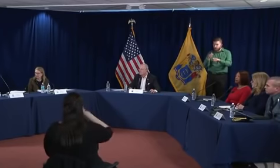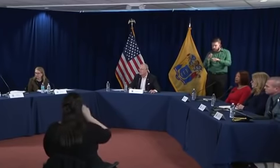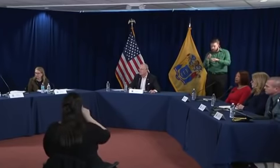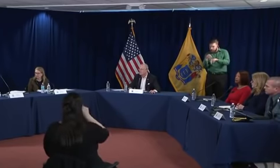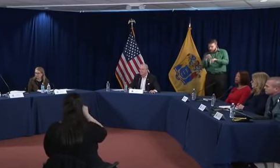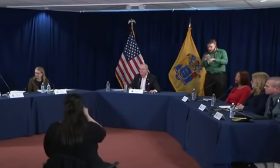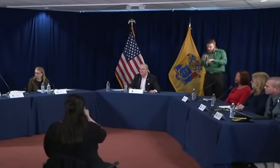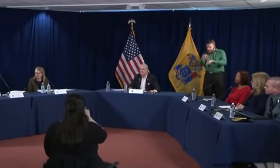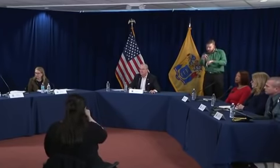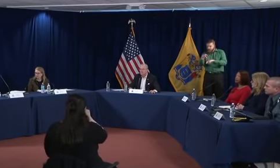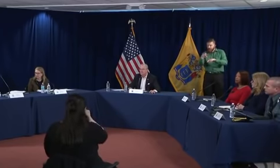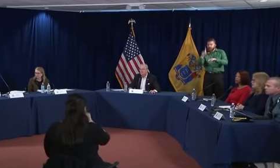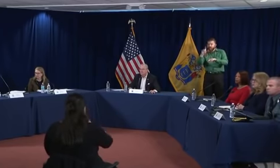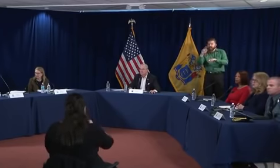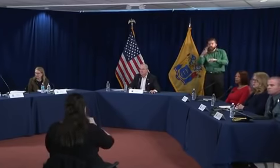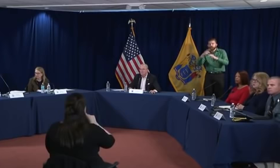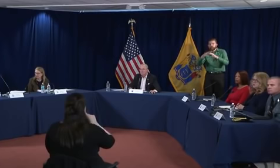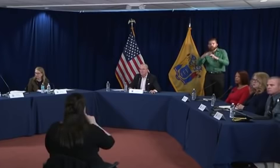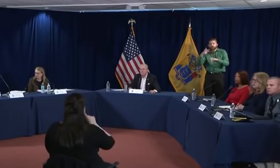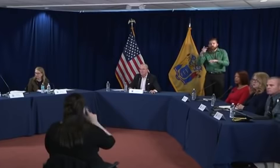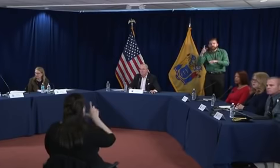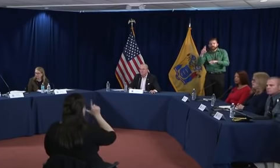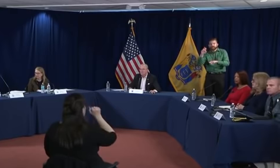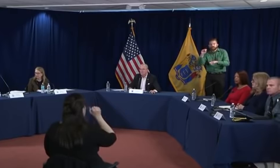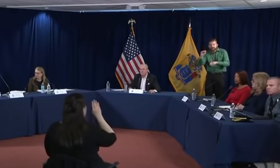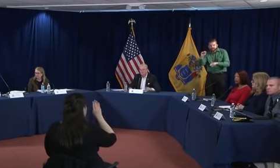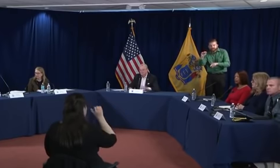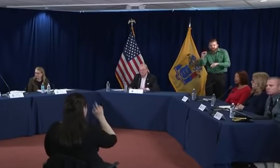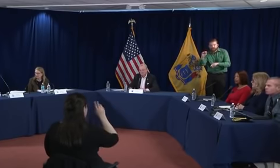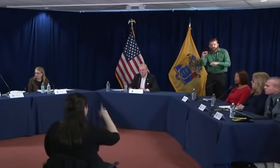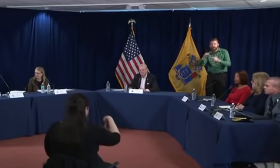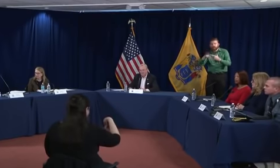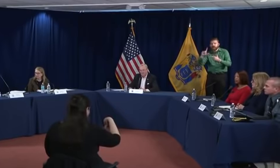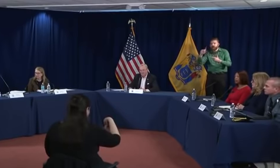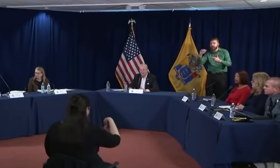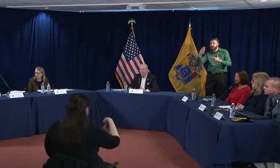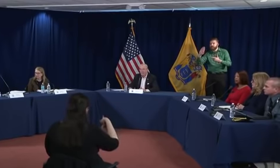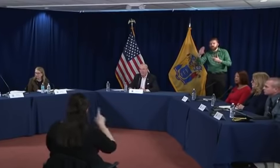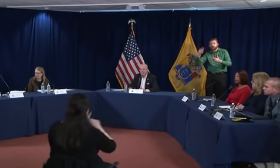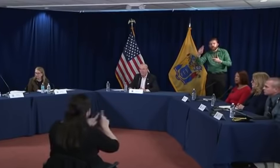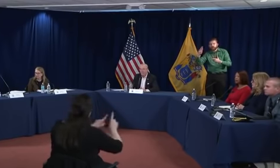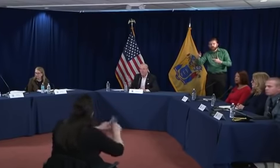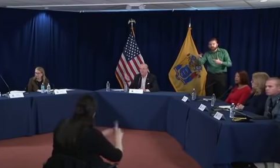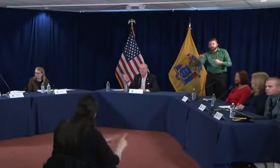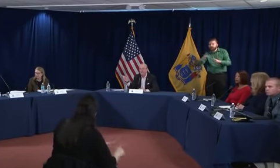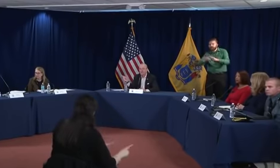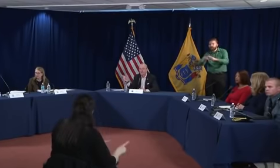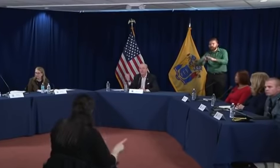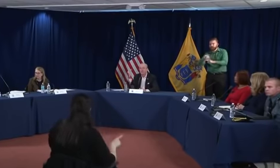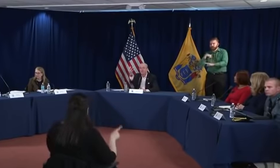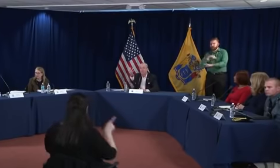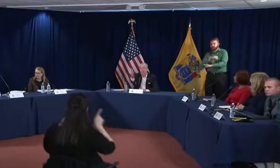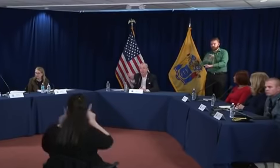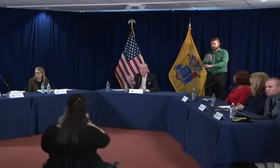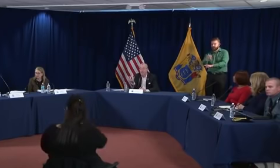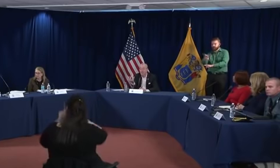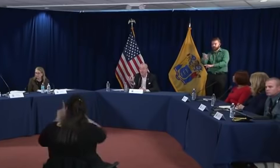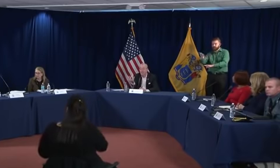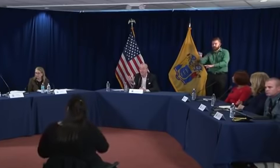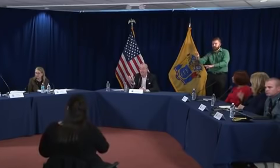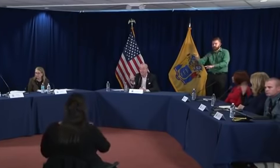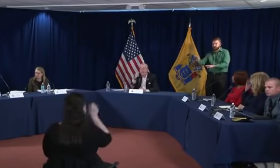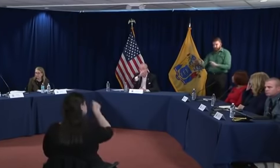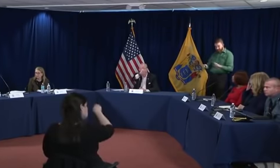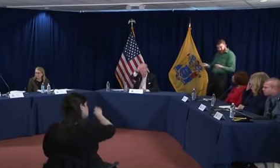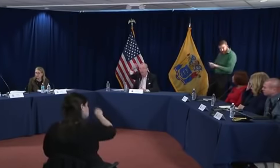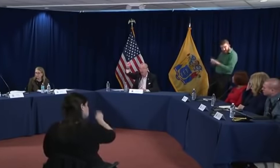LabCorp, BioReference. So what about the tests themselves? The tests, same tests. That's what he's referring to. It's collection on the front